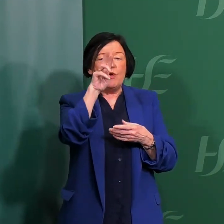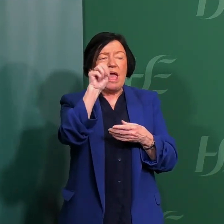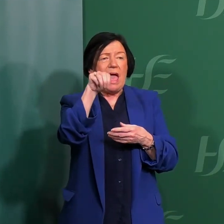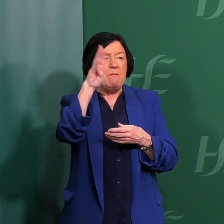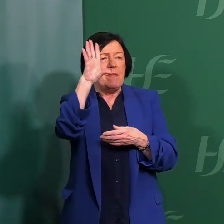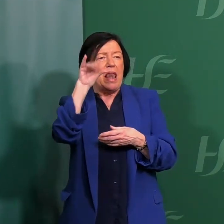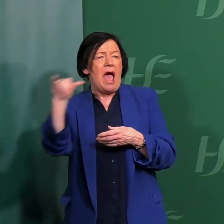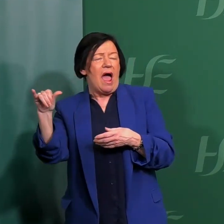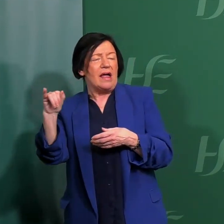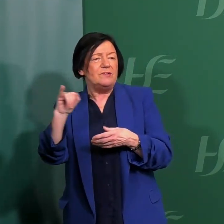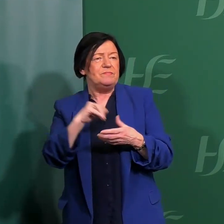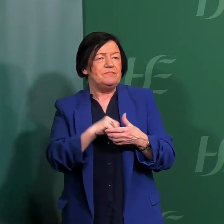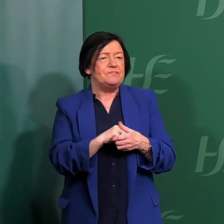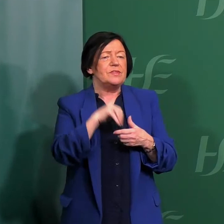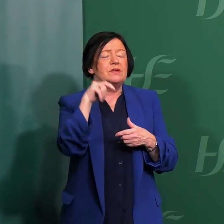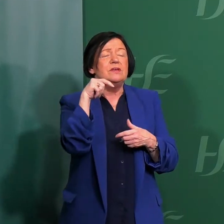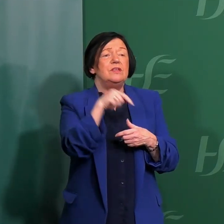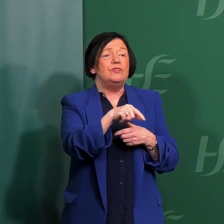And those